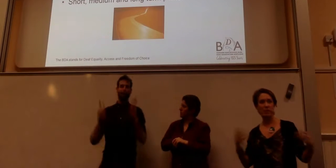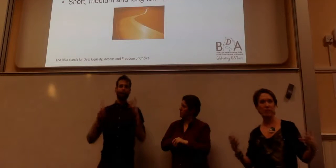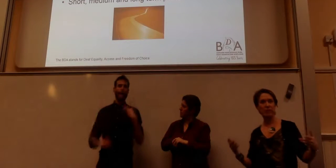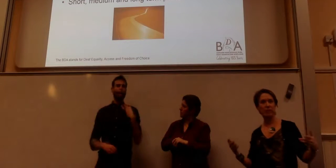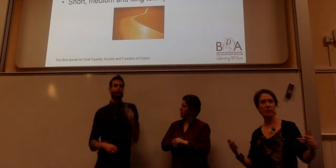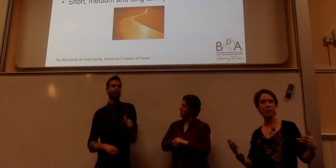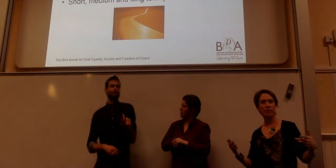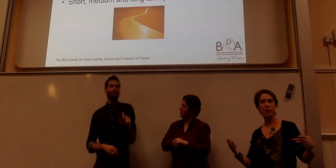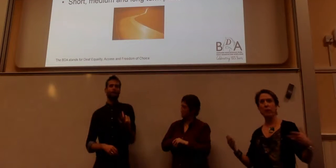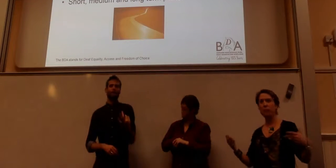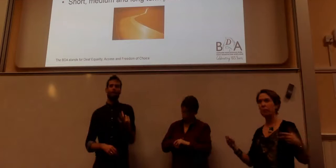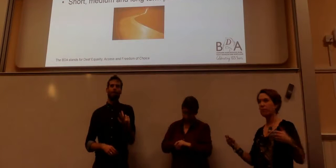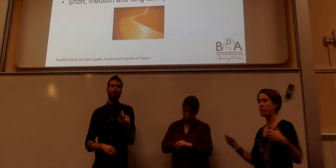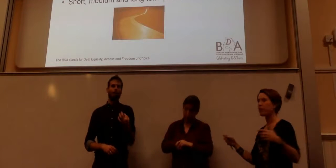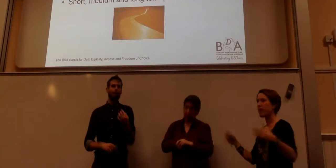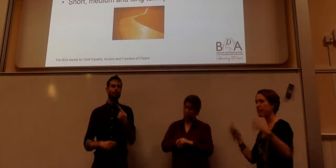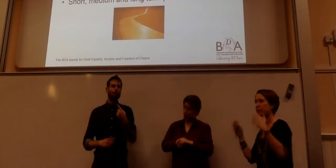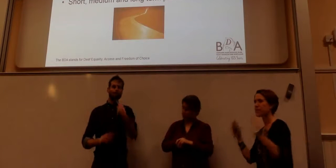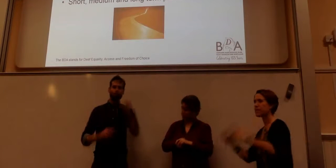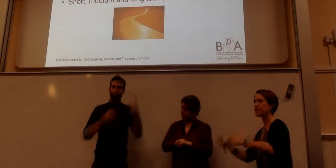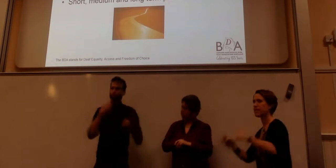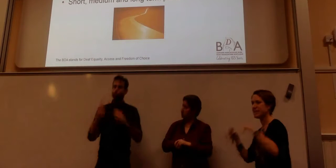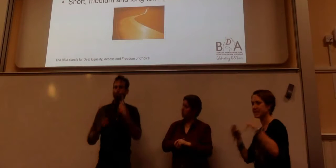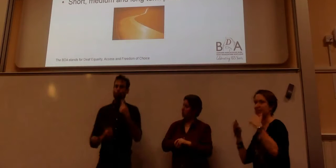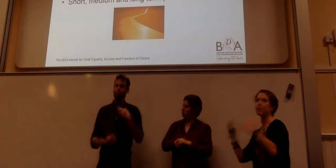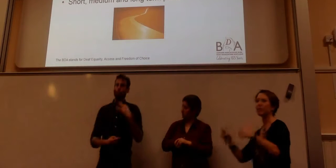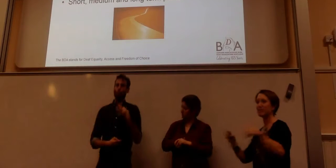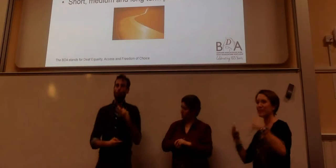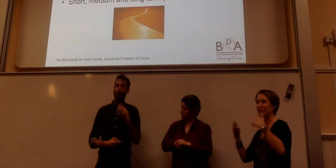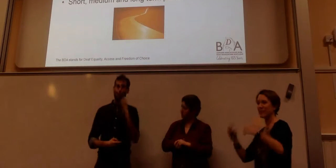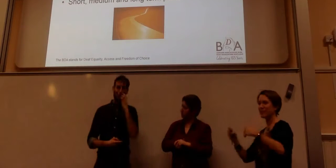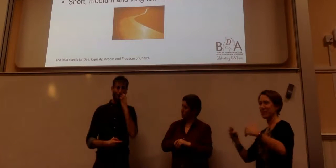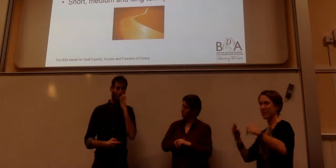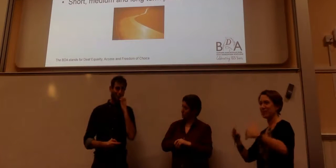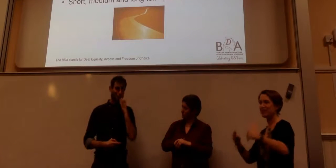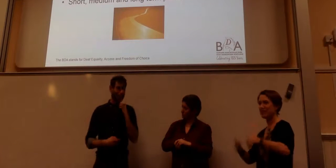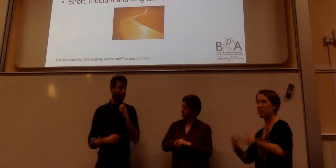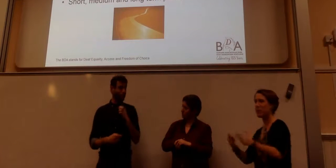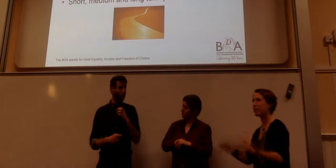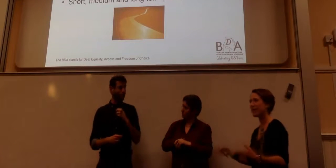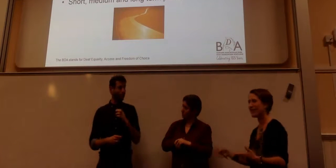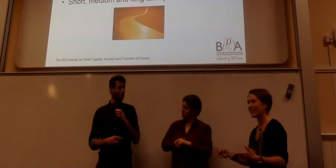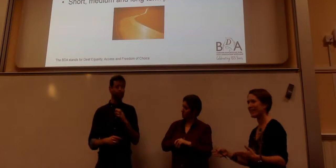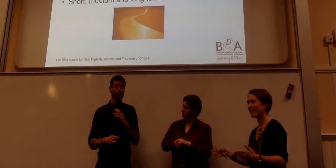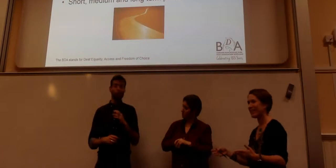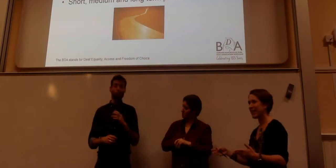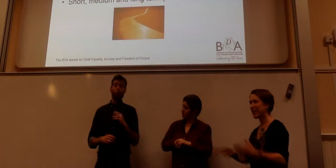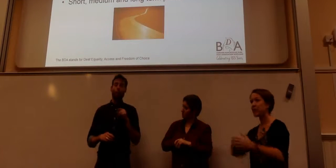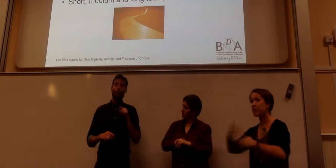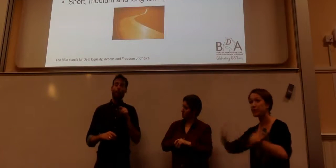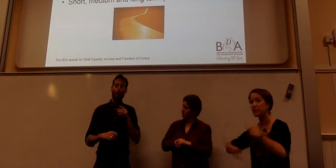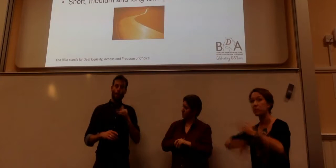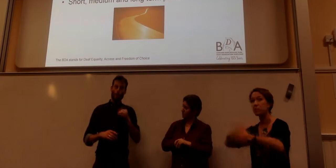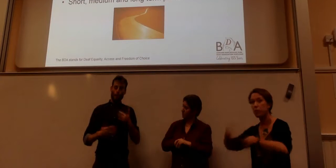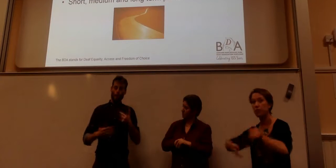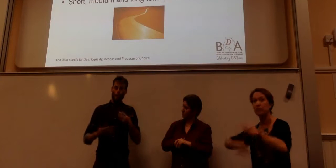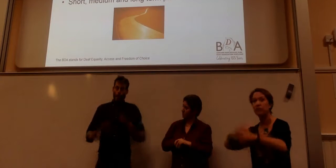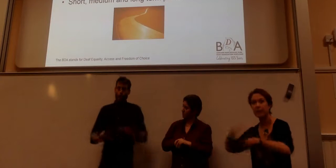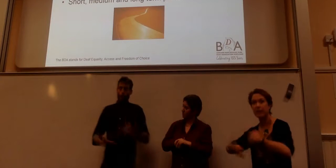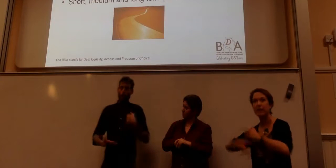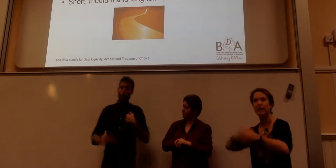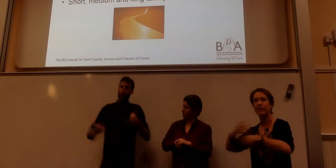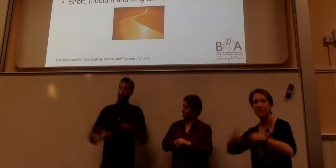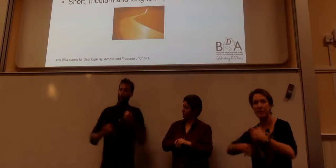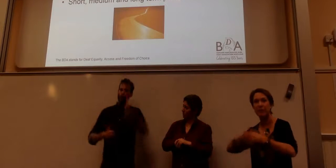for the BSL community, but they don't have to be champions and ambassadors when they apply. I think there'll be support